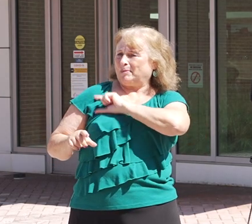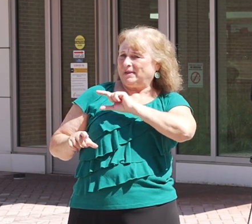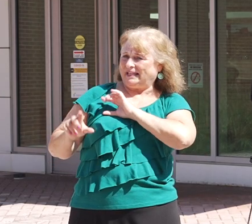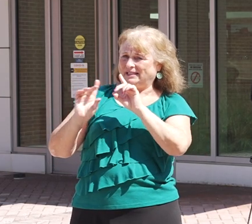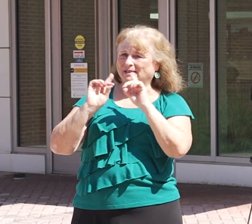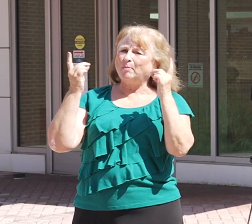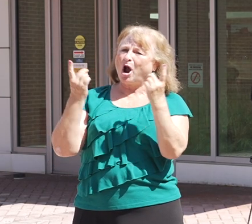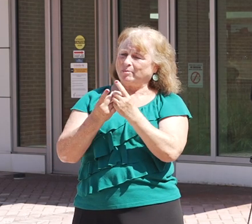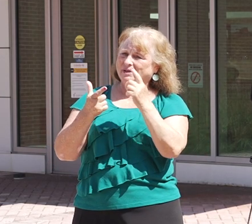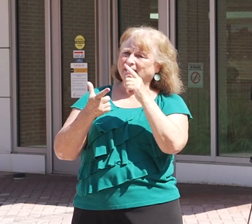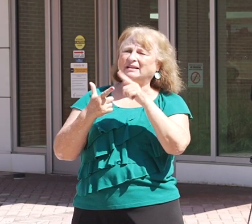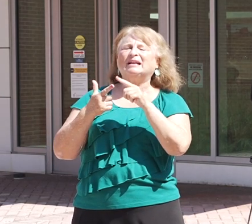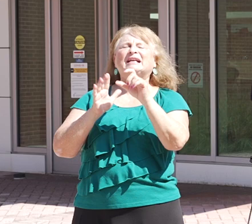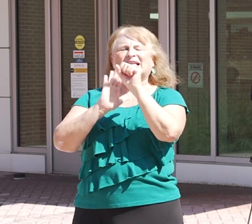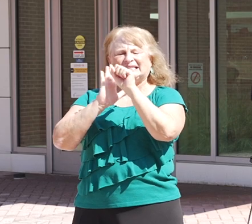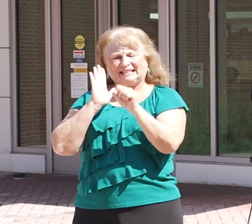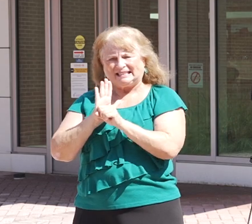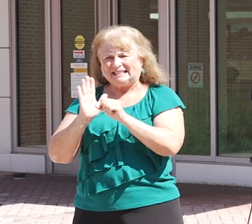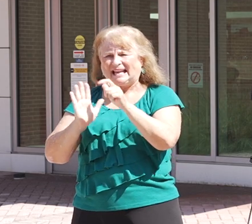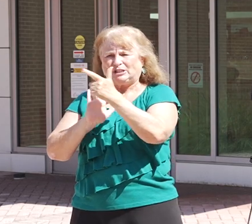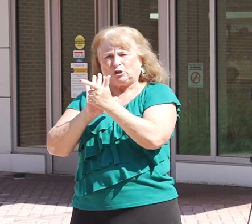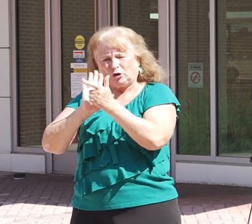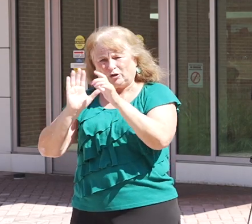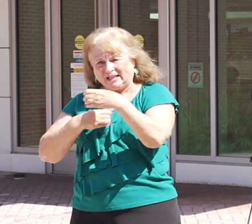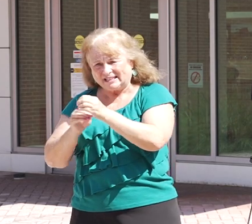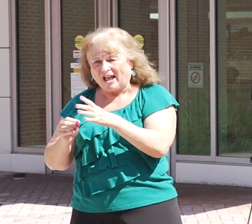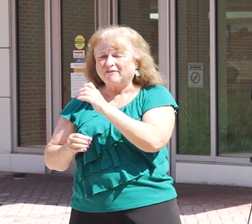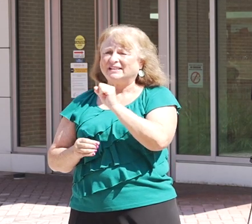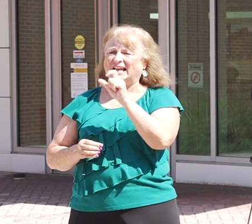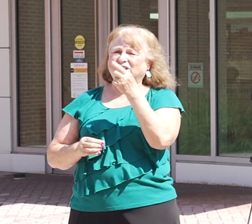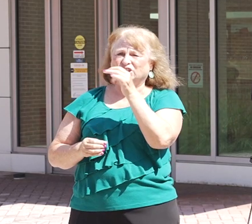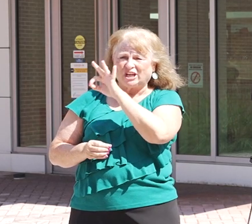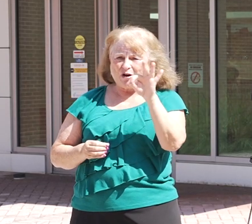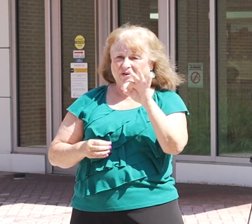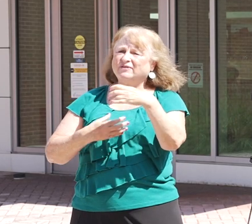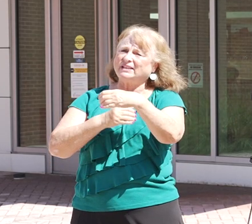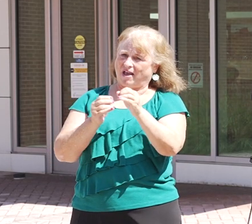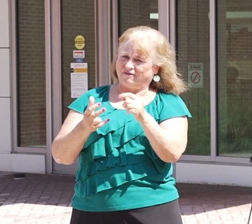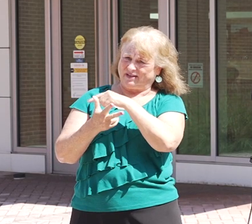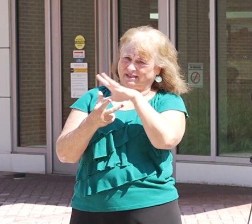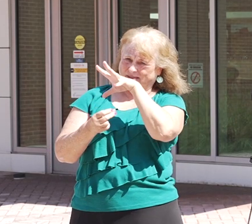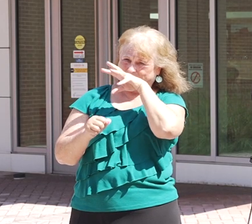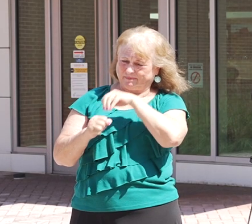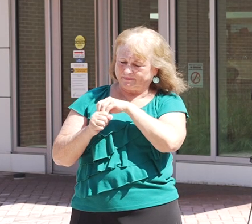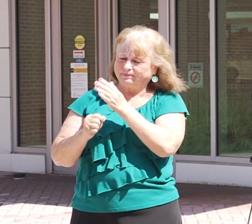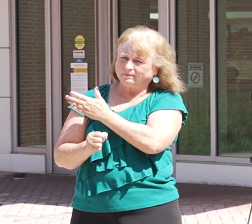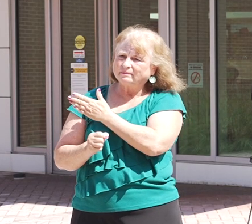department, state's attorney's office, and sheriff's office.